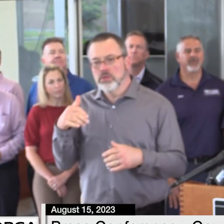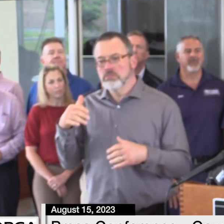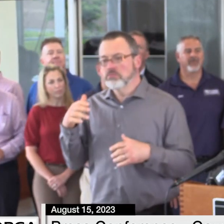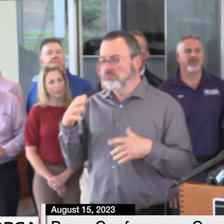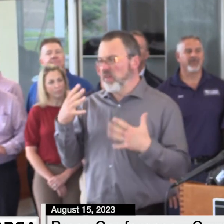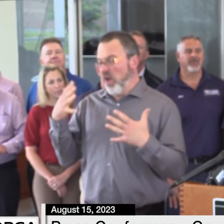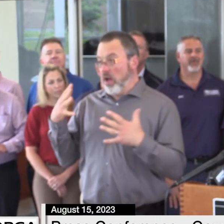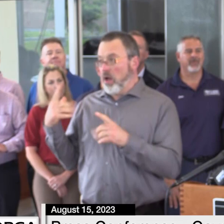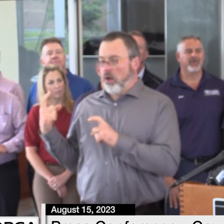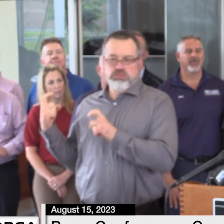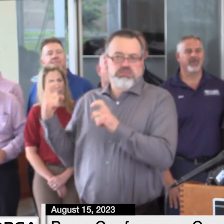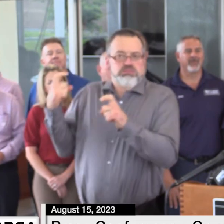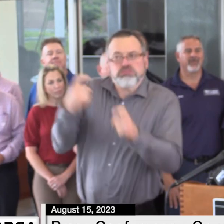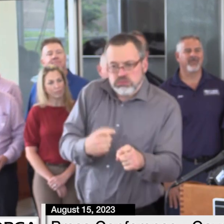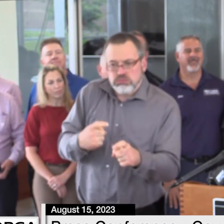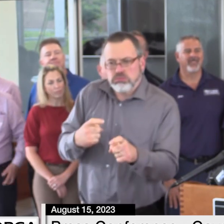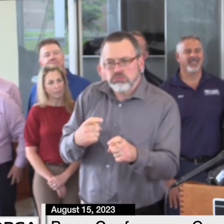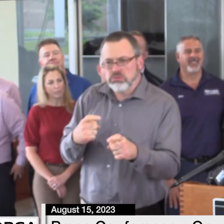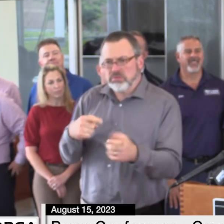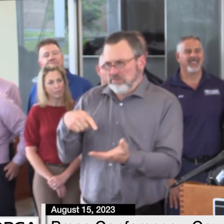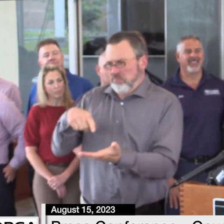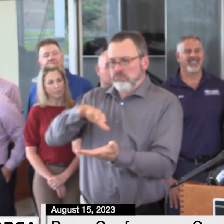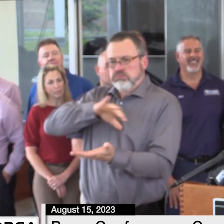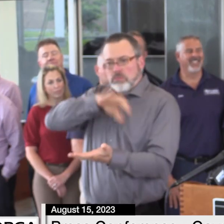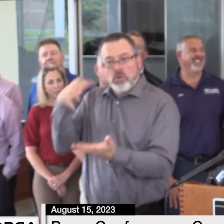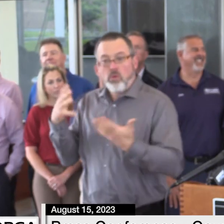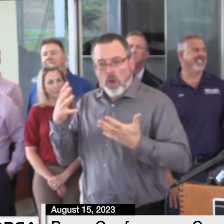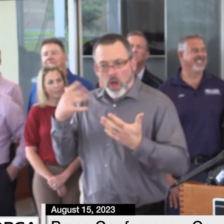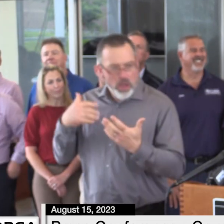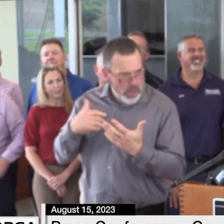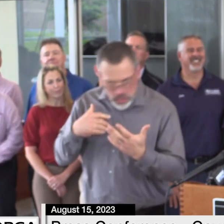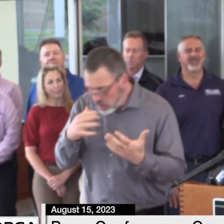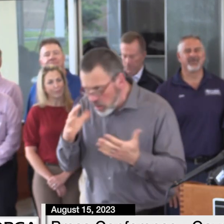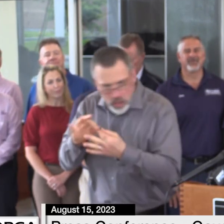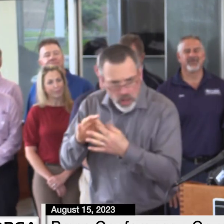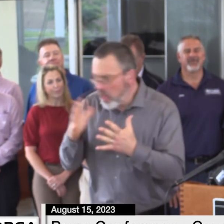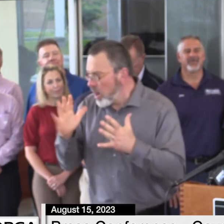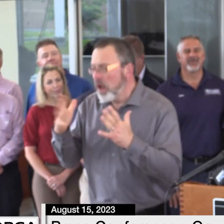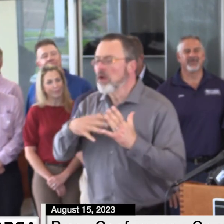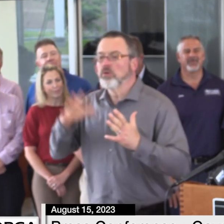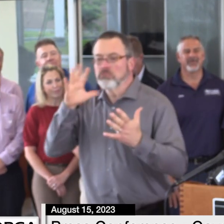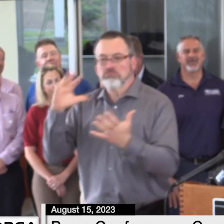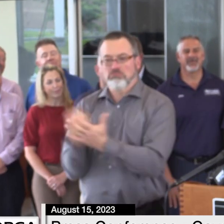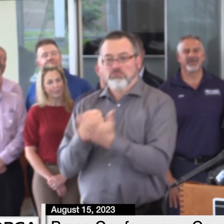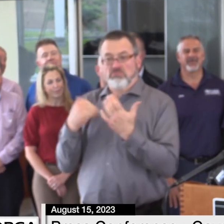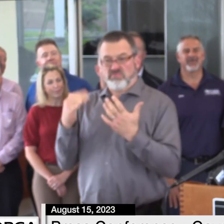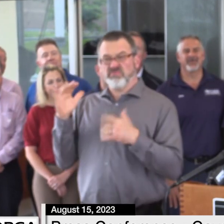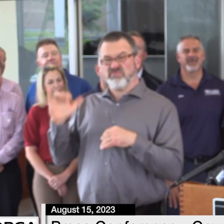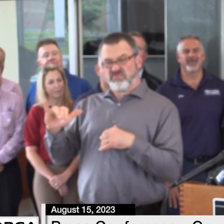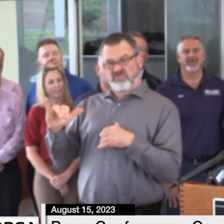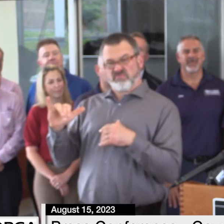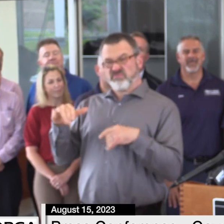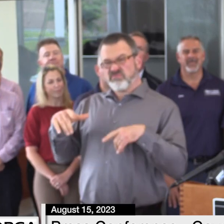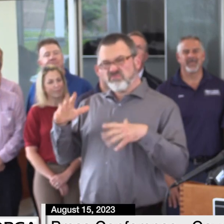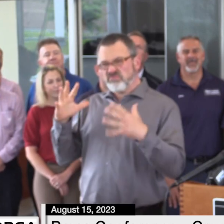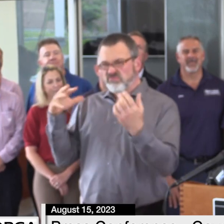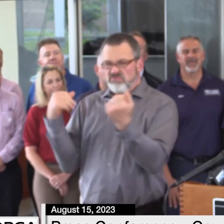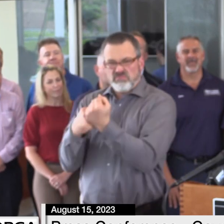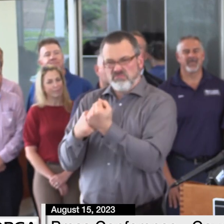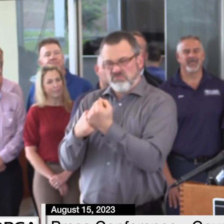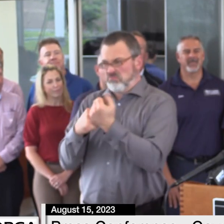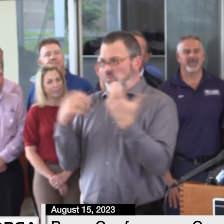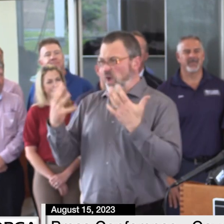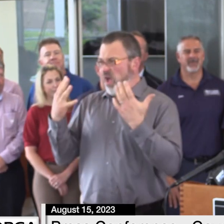that he hasn't announced yet, but I will help support a wide range of Vermonters who were hard hit